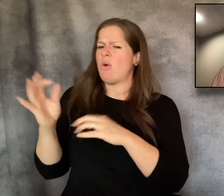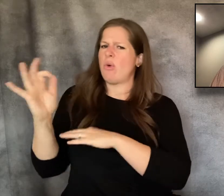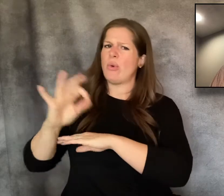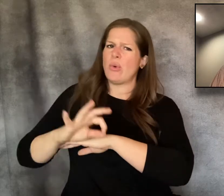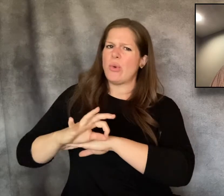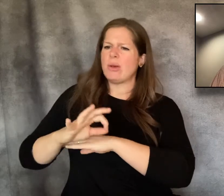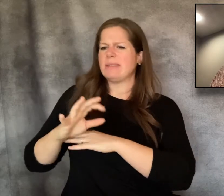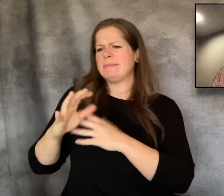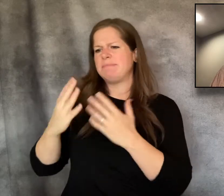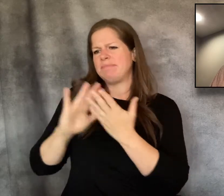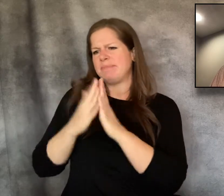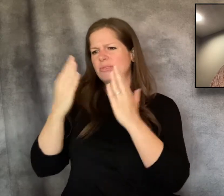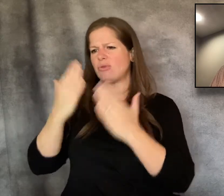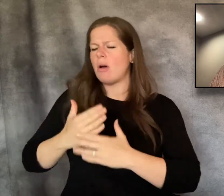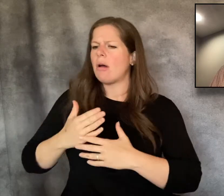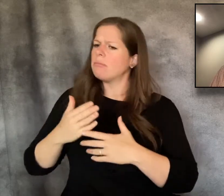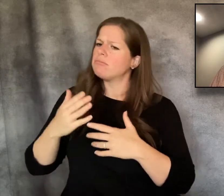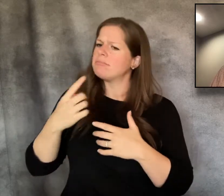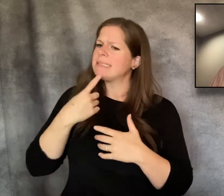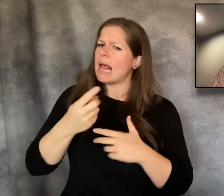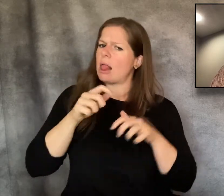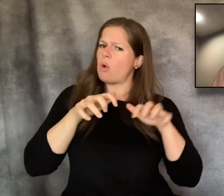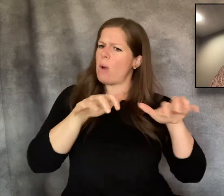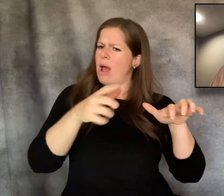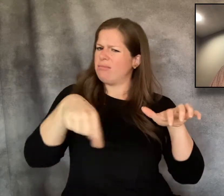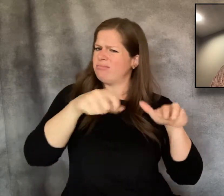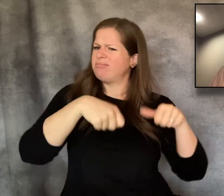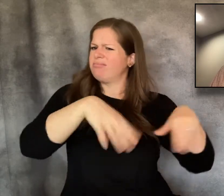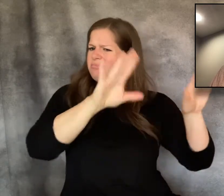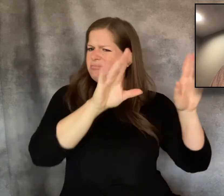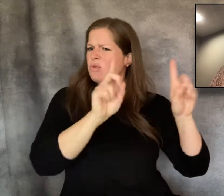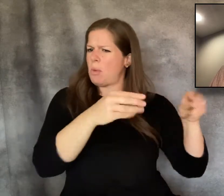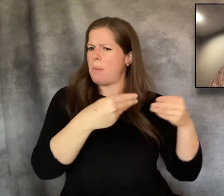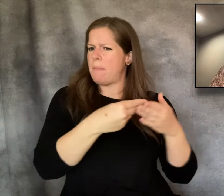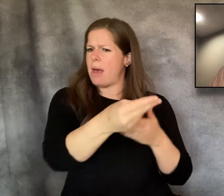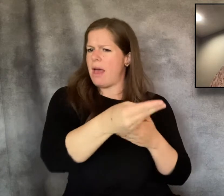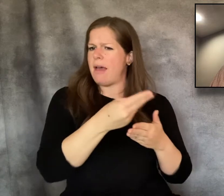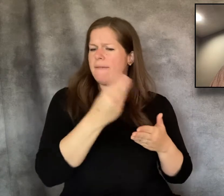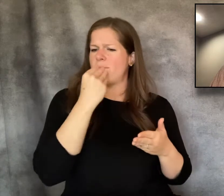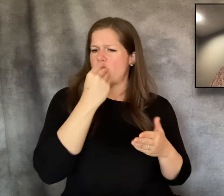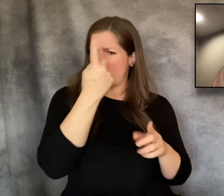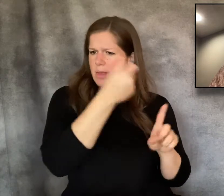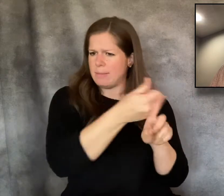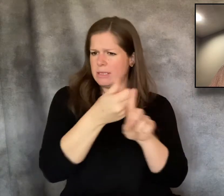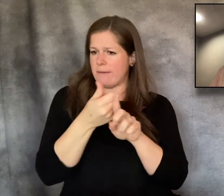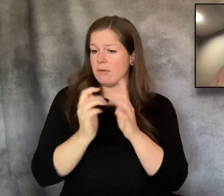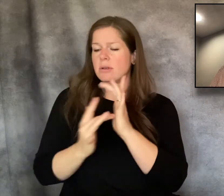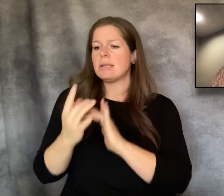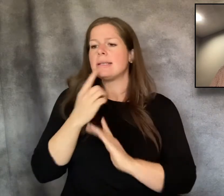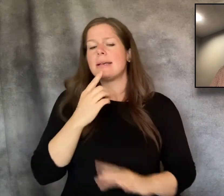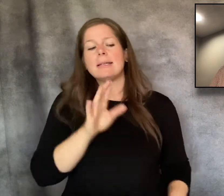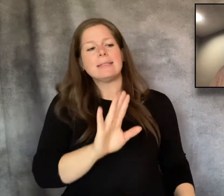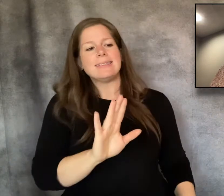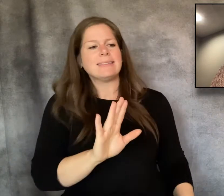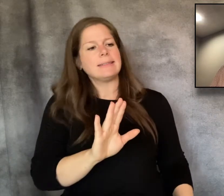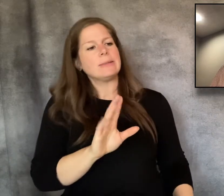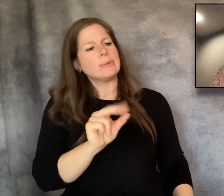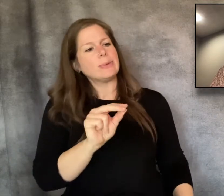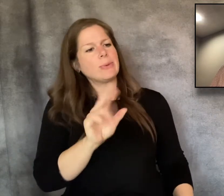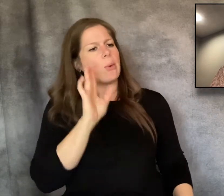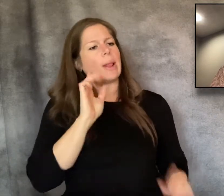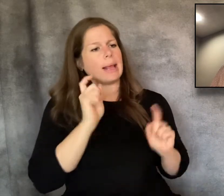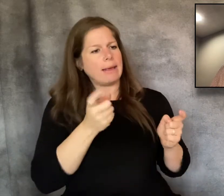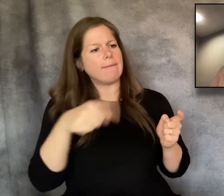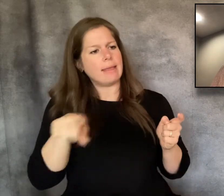buy food for themselves." But Jesus said, "They need not go away. You give them something to eat." They said to him, "We have